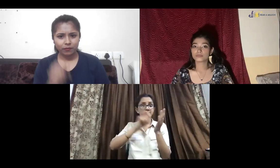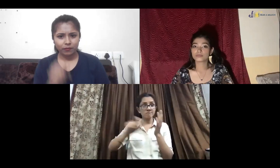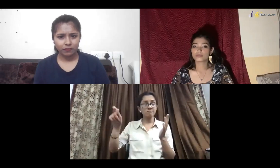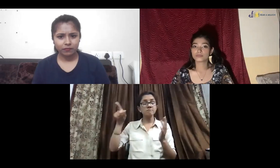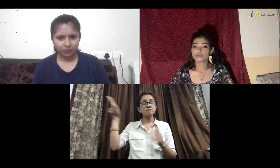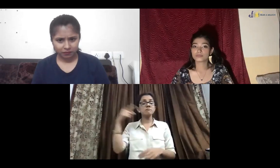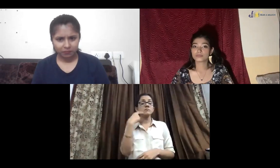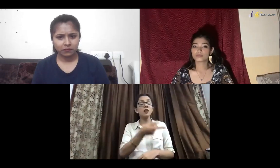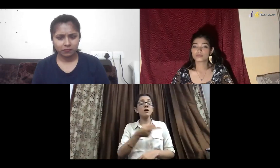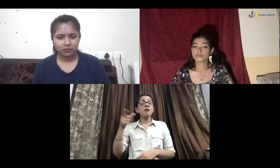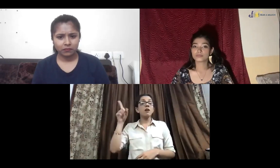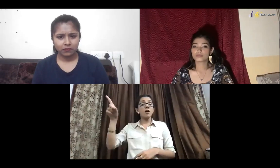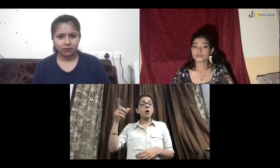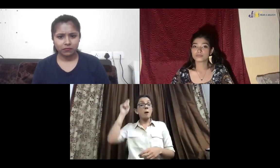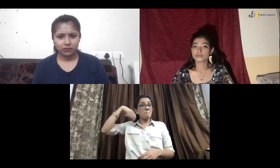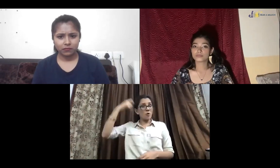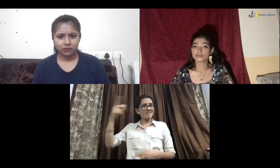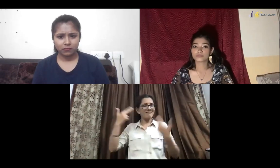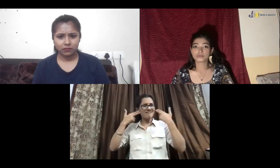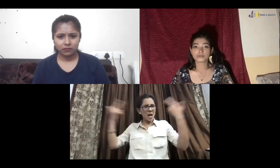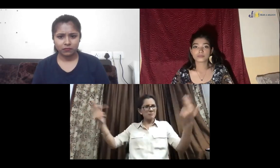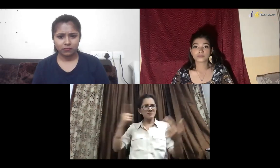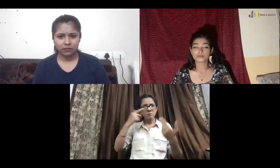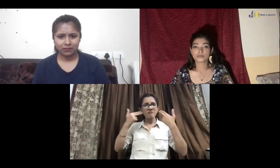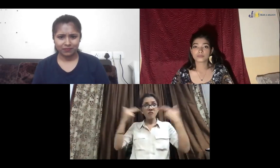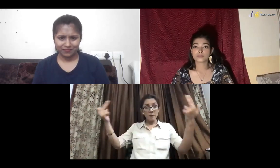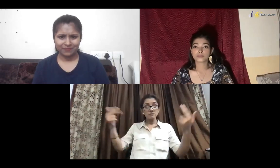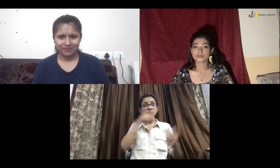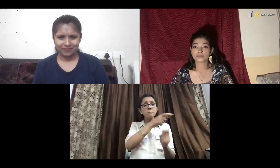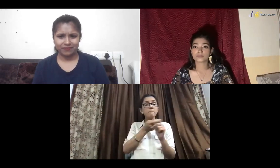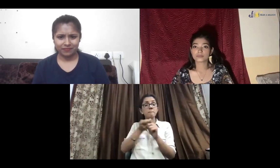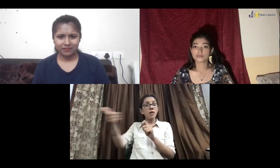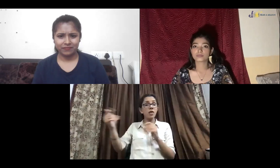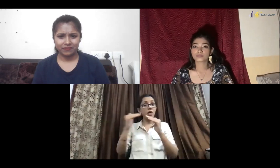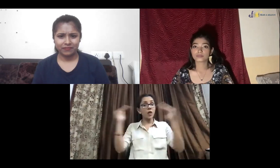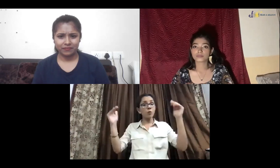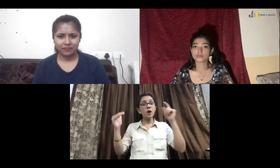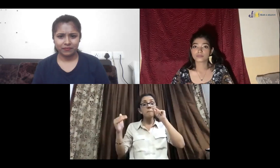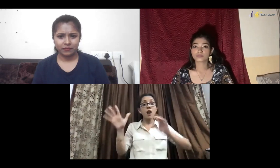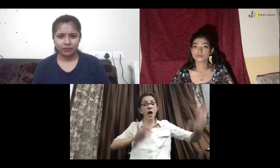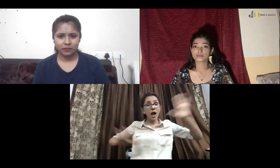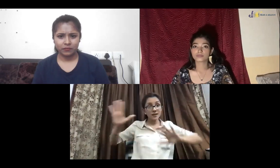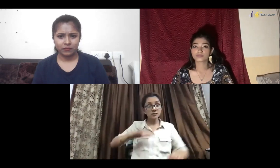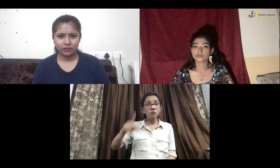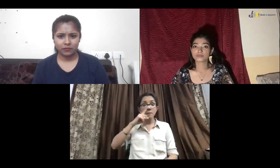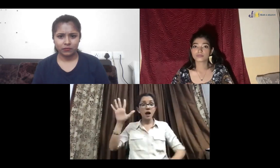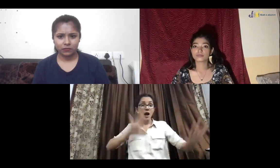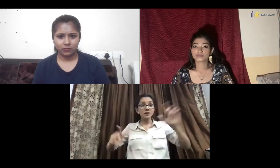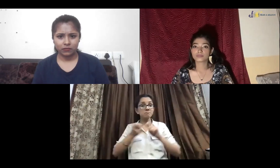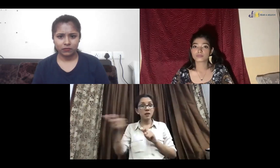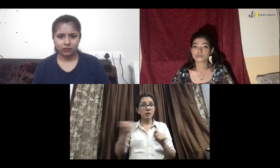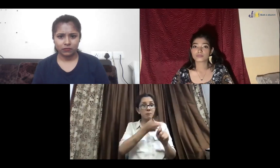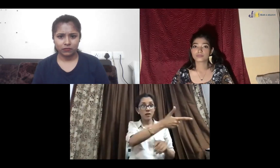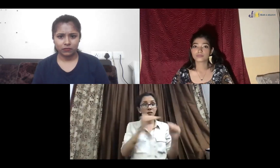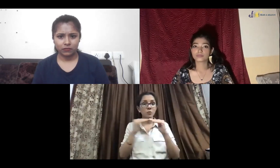Deepika Padukone, she has written a book, in an article. There is one famous actor